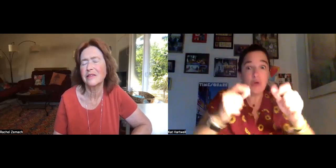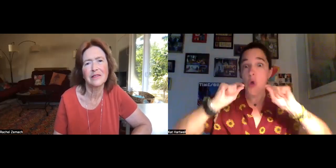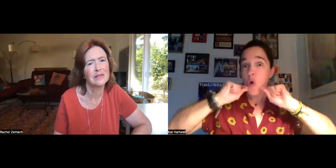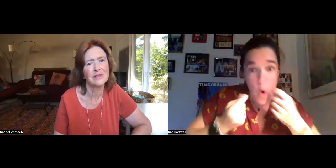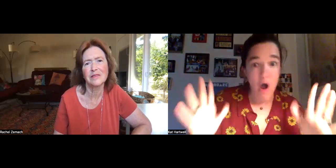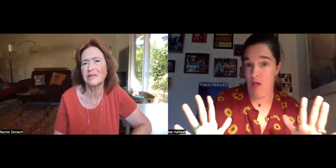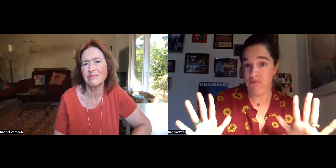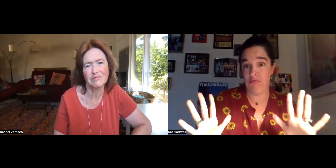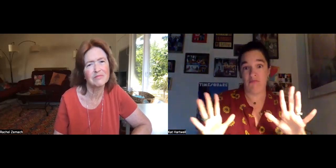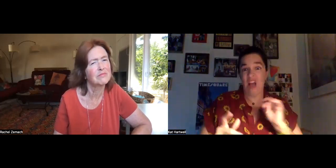Cool.